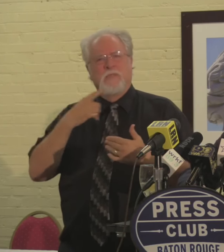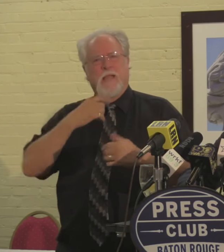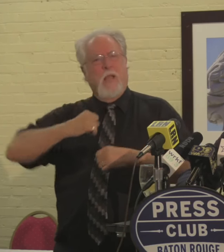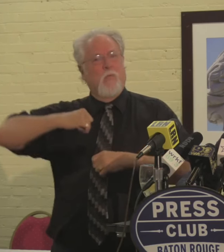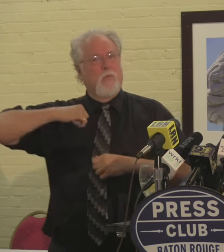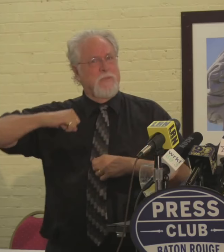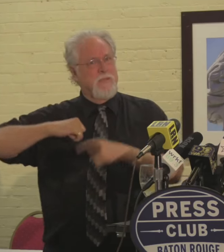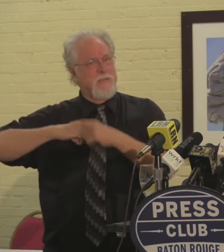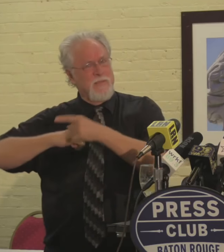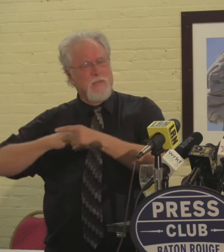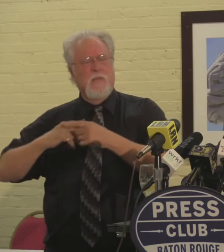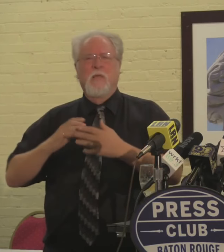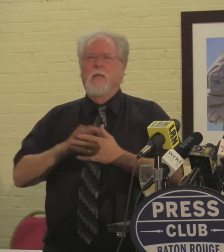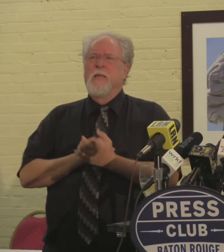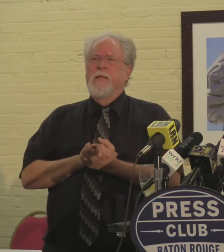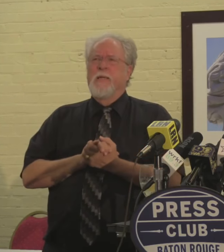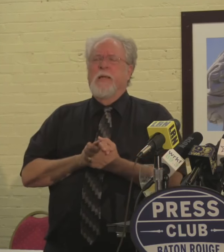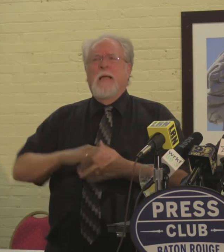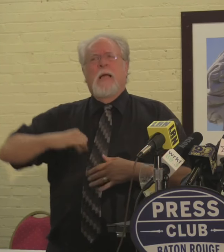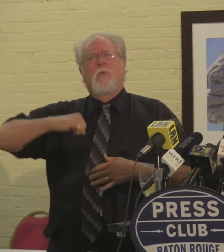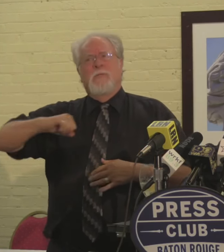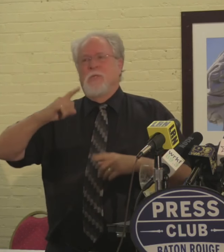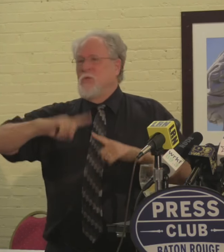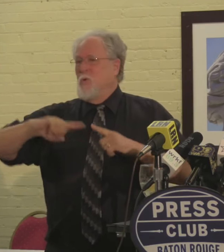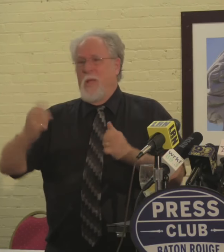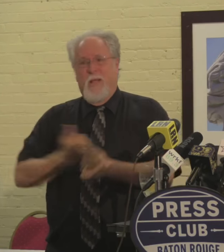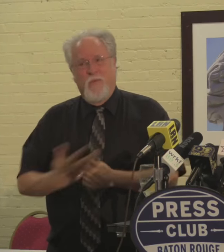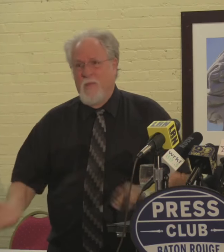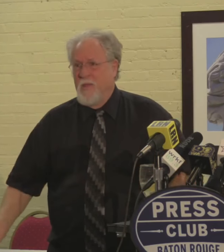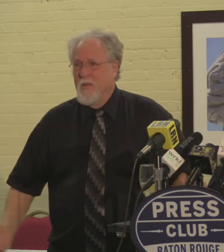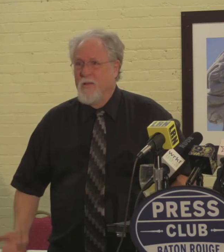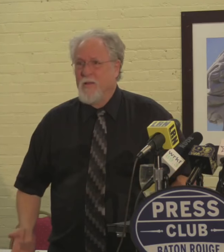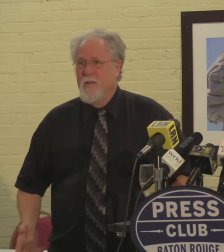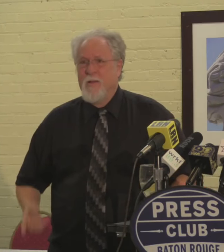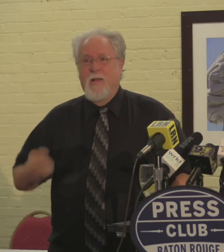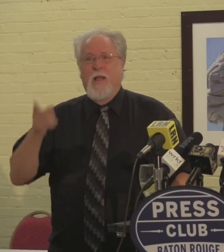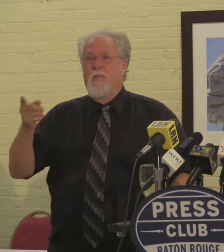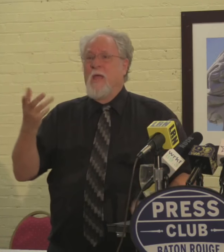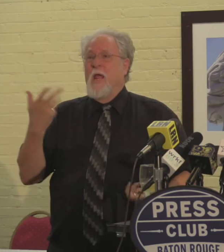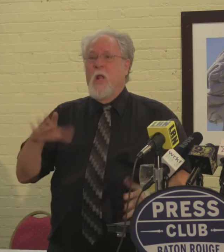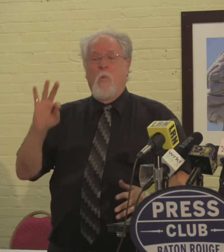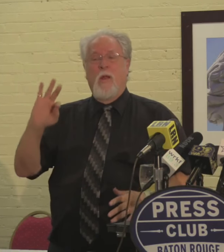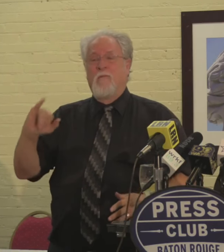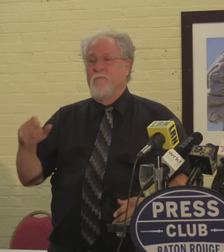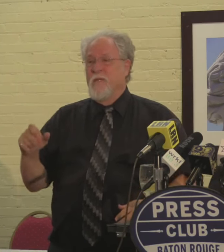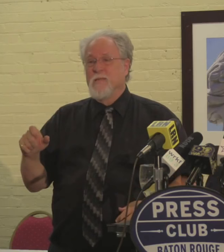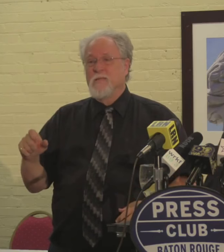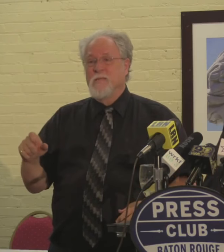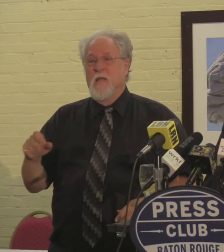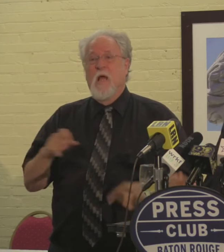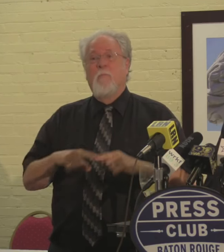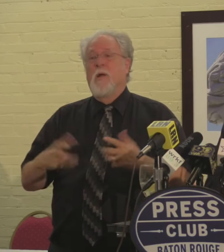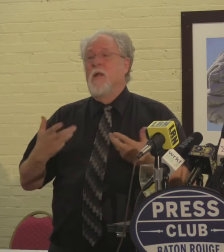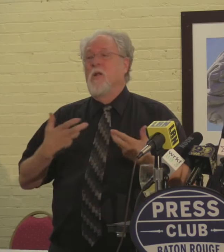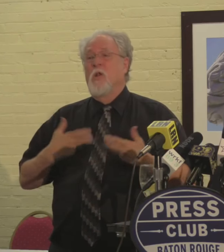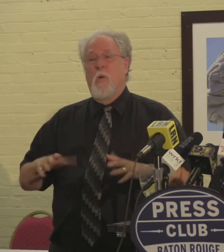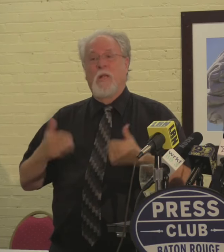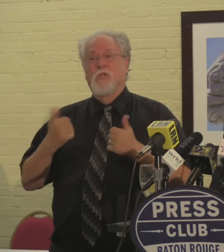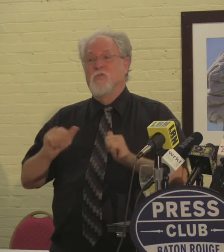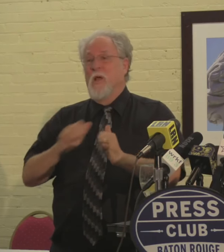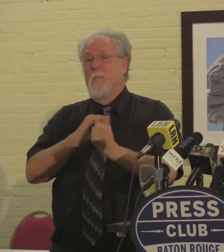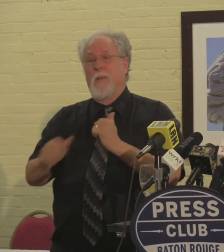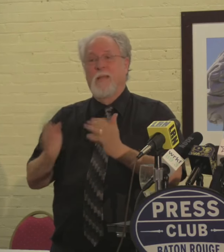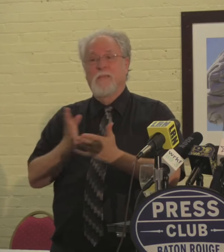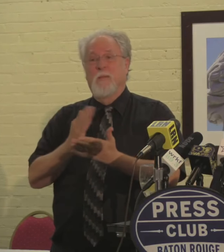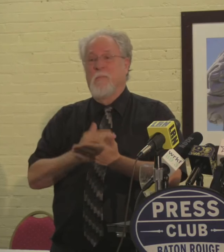resistant. They're resistant to everything because they don't want to fix the problem, but they also don't want to try to pass a